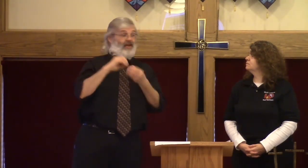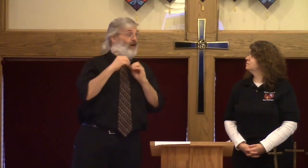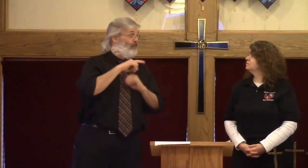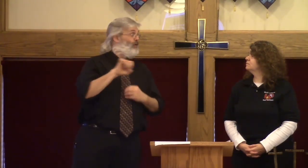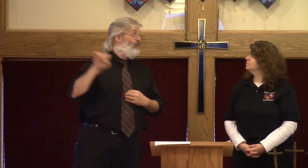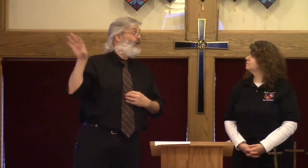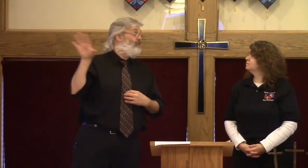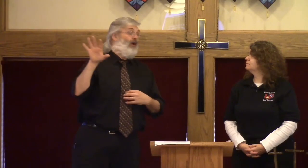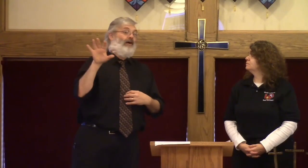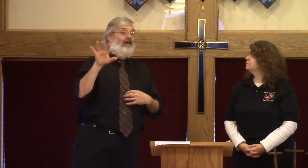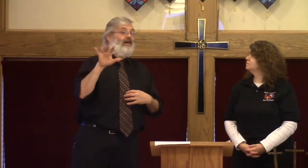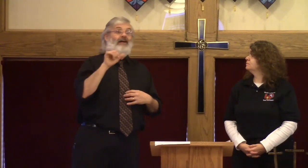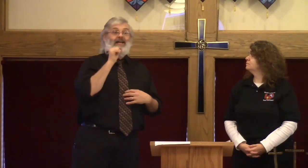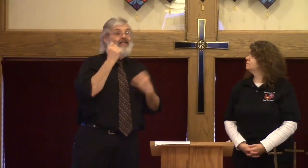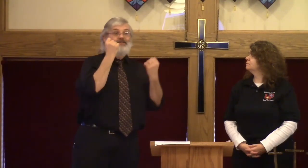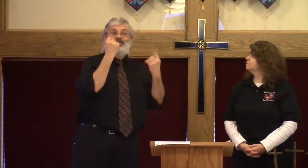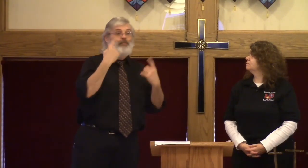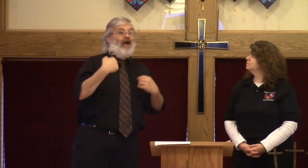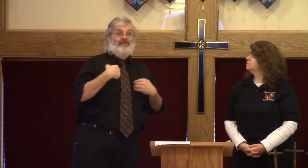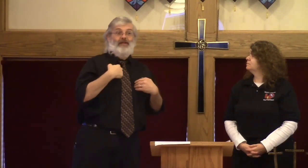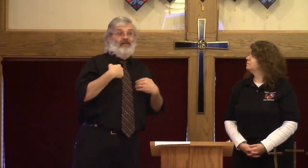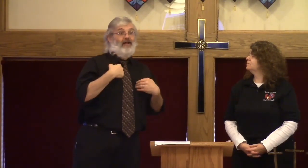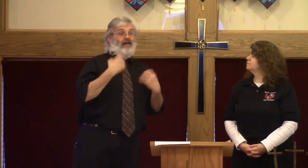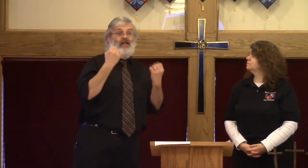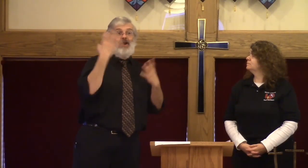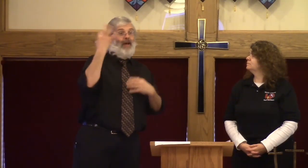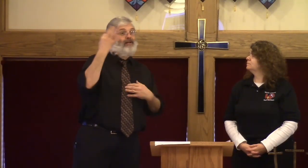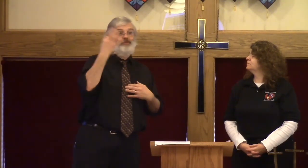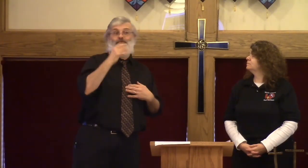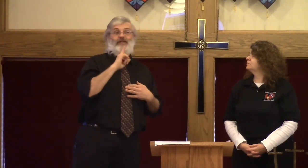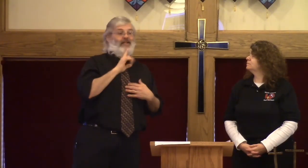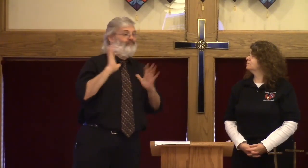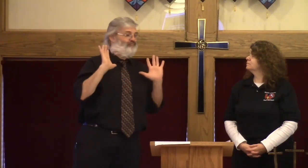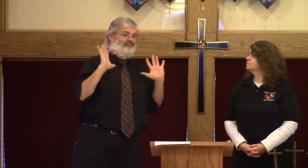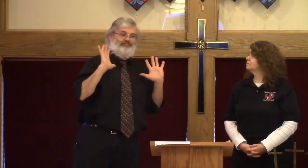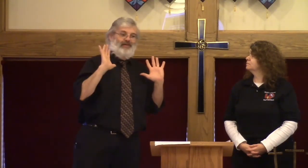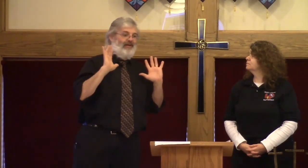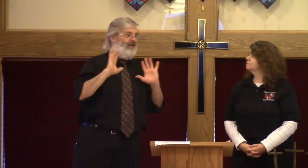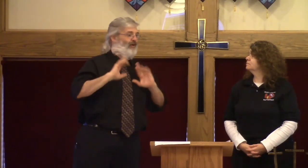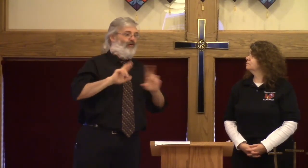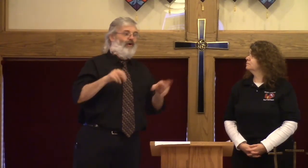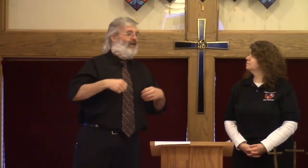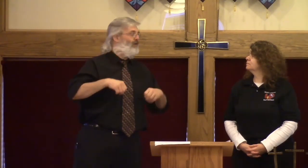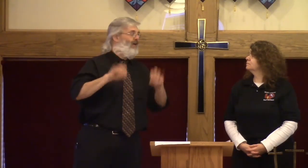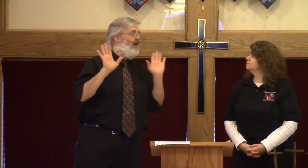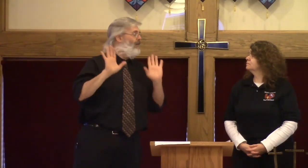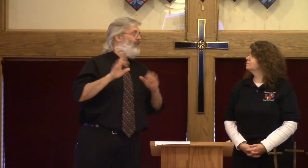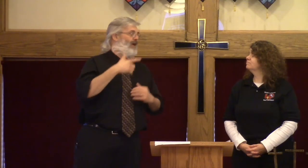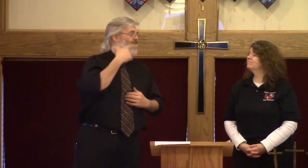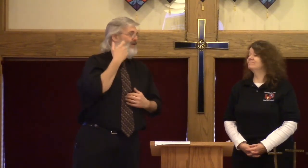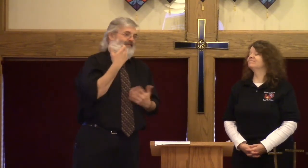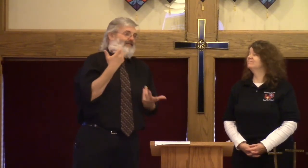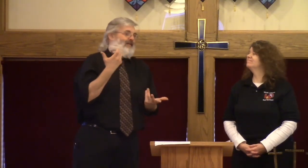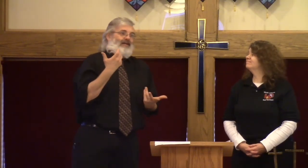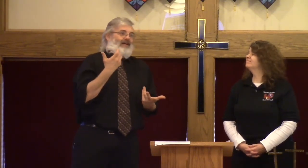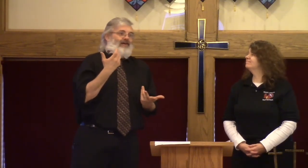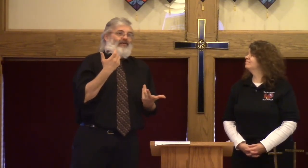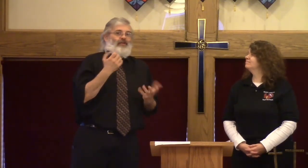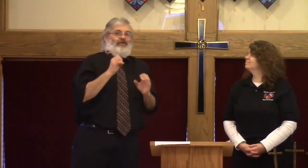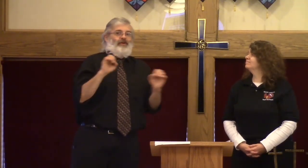number you put up there, it doesn't surprise me that a lot of pastors really, ready to give up because, there's